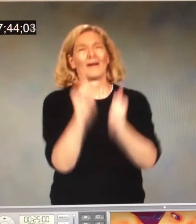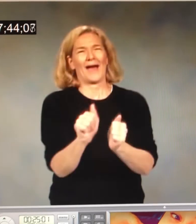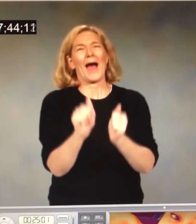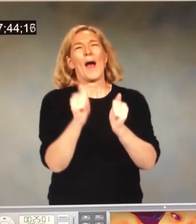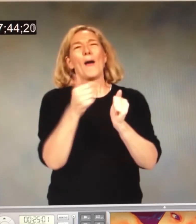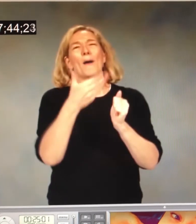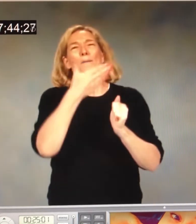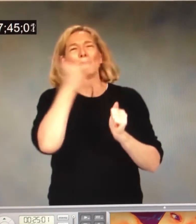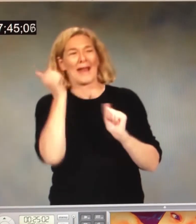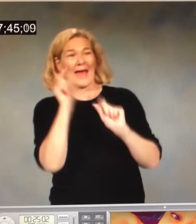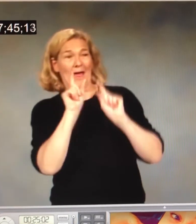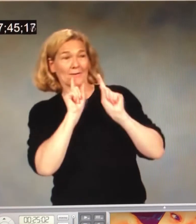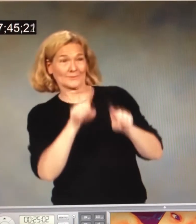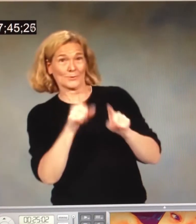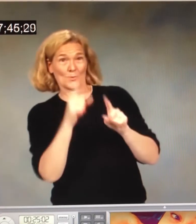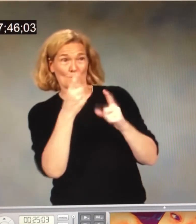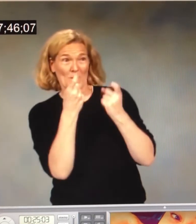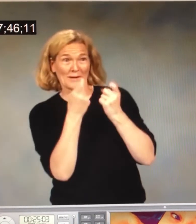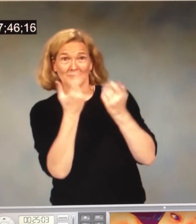that,